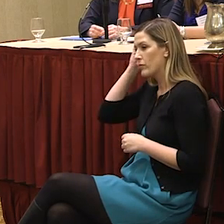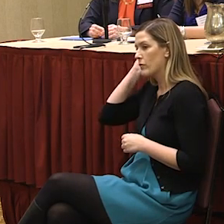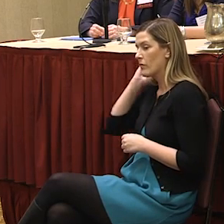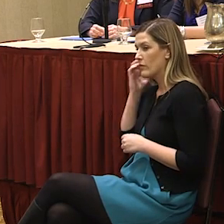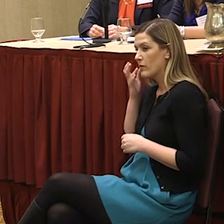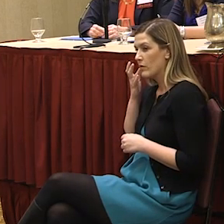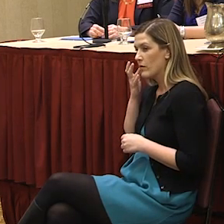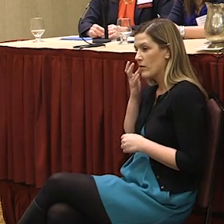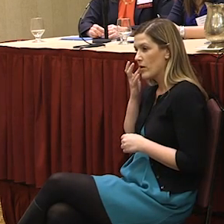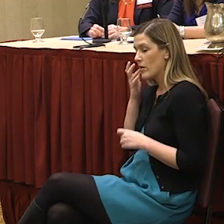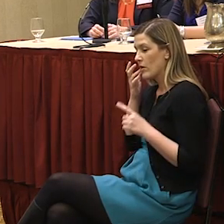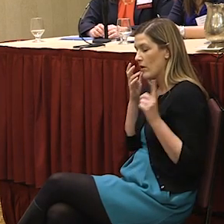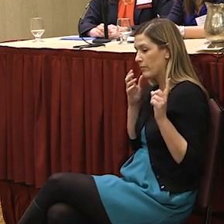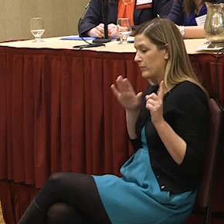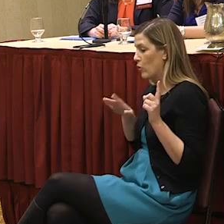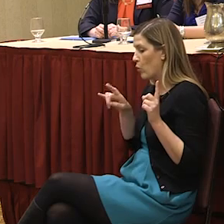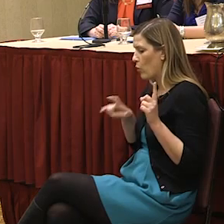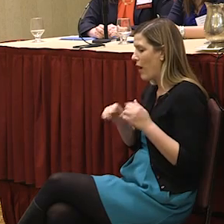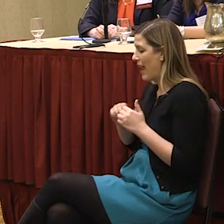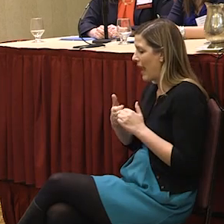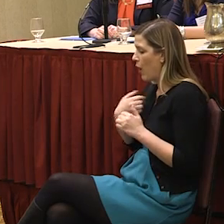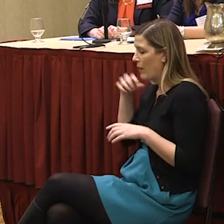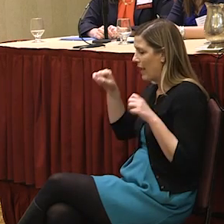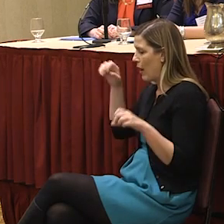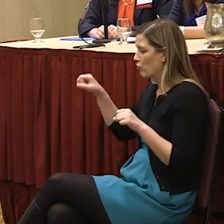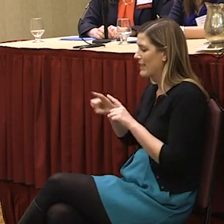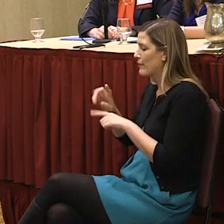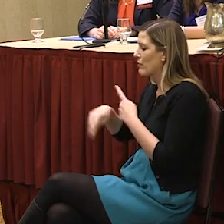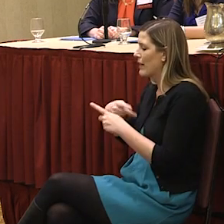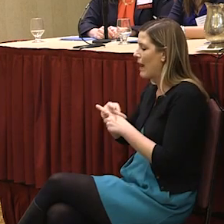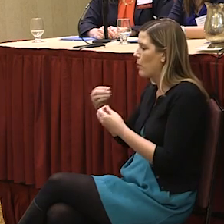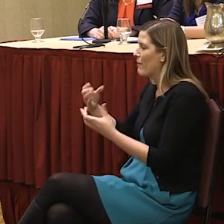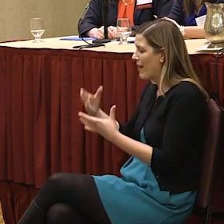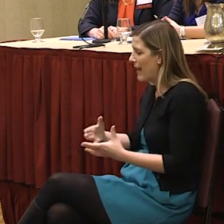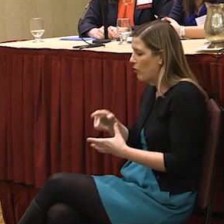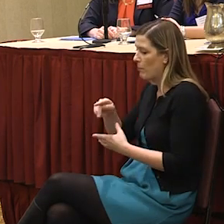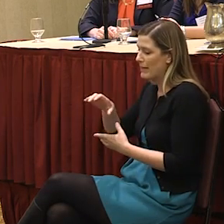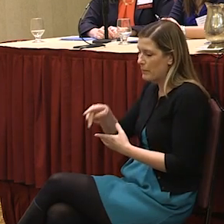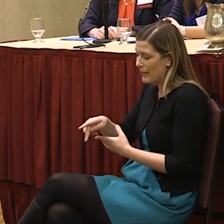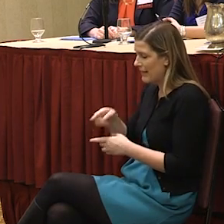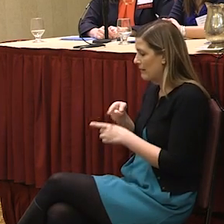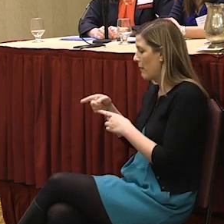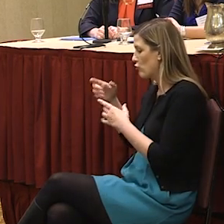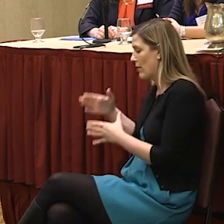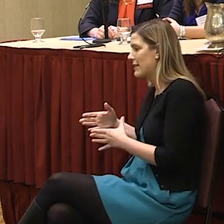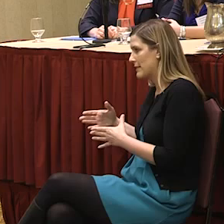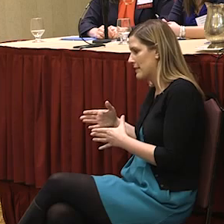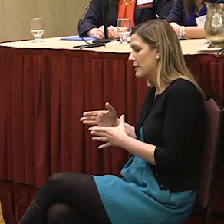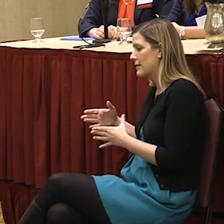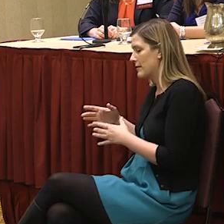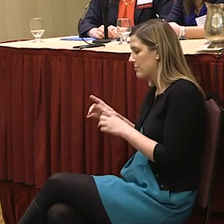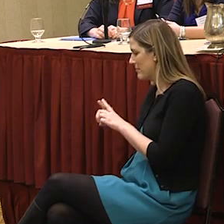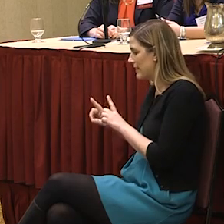So her question was how we get out to different types of providers, whether it's primary care doctors or providers